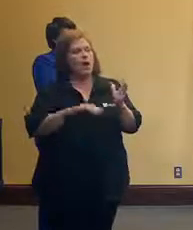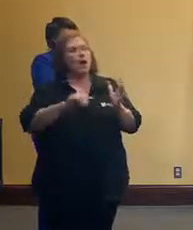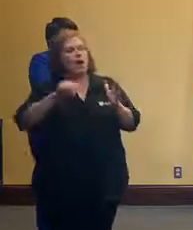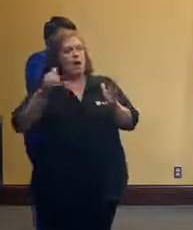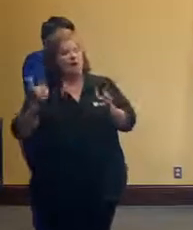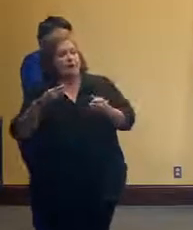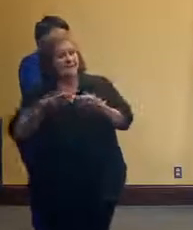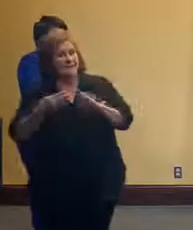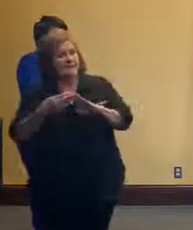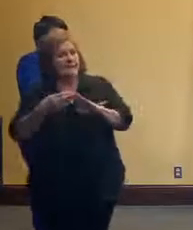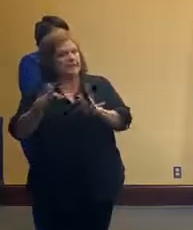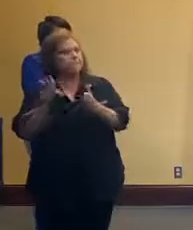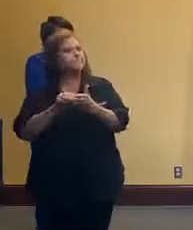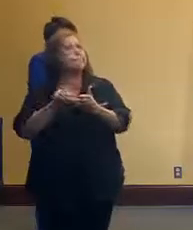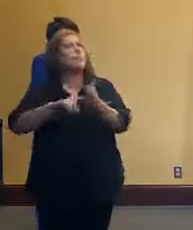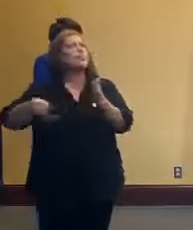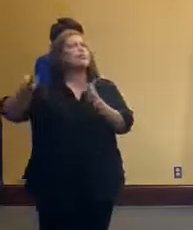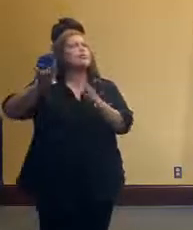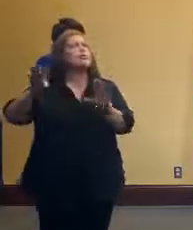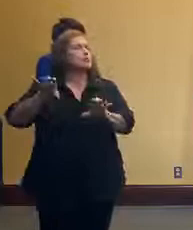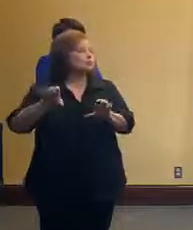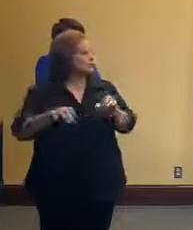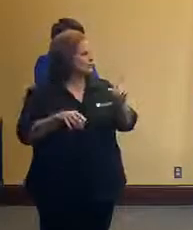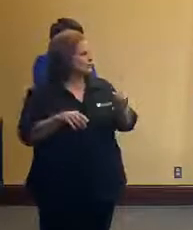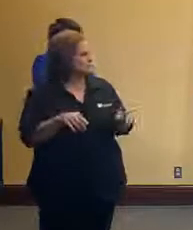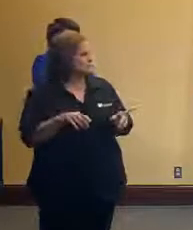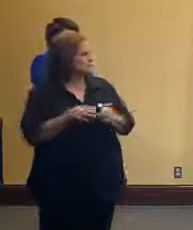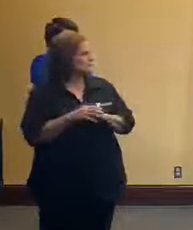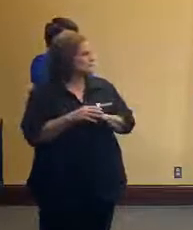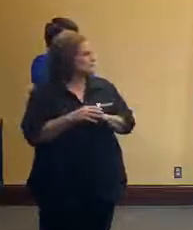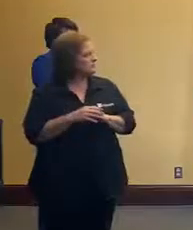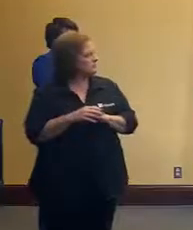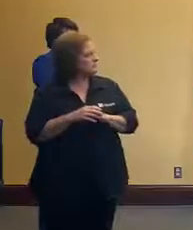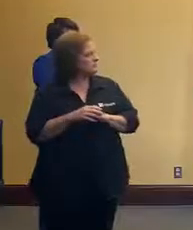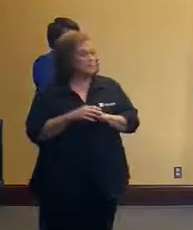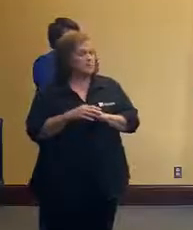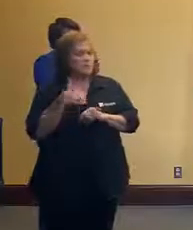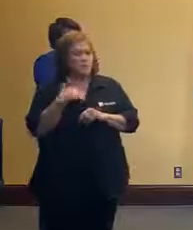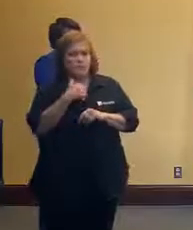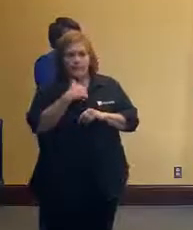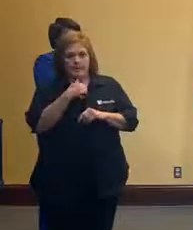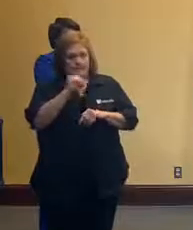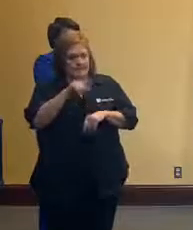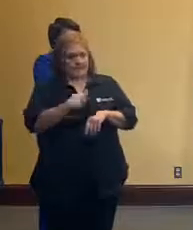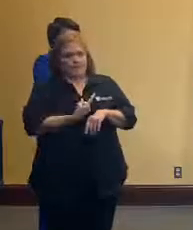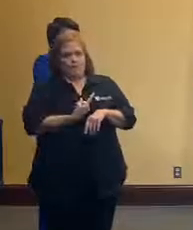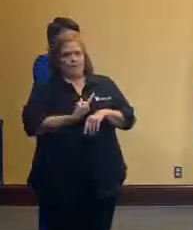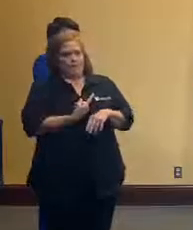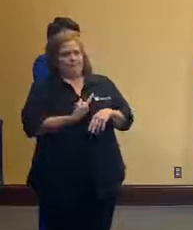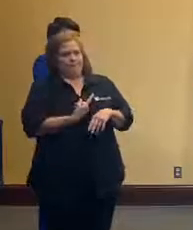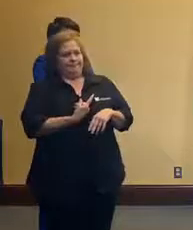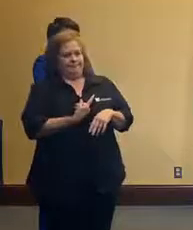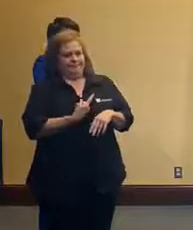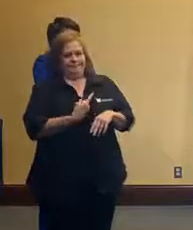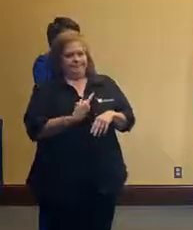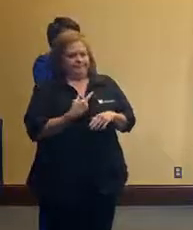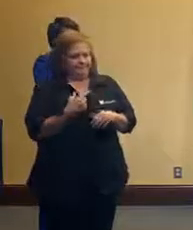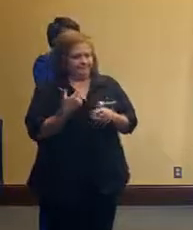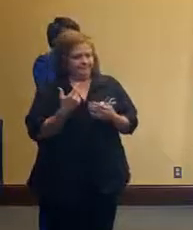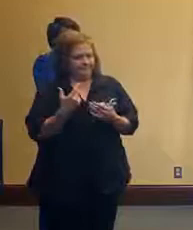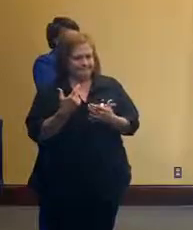cities across the countries are doing. And we are not alone in this, in any sort of